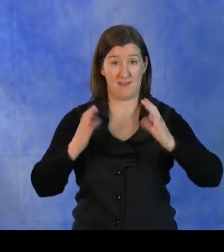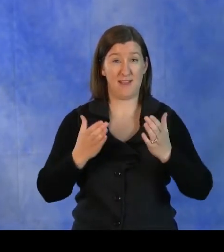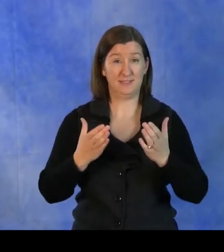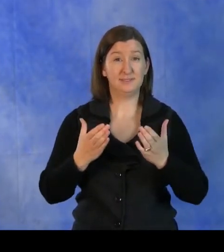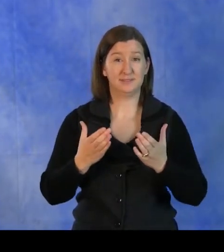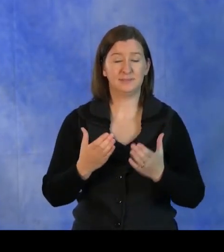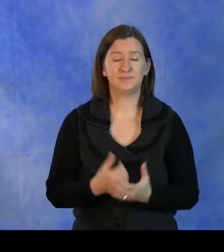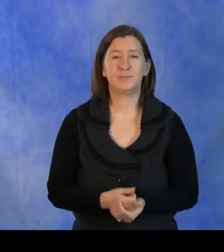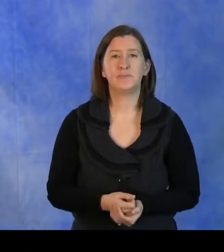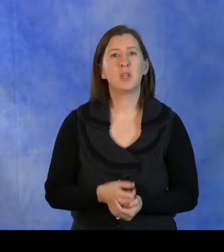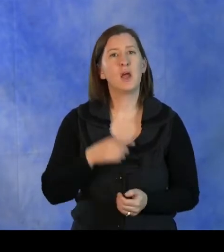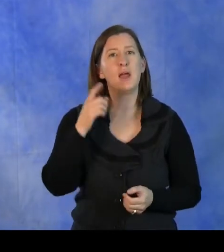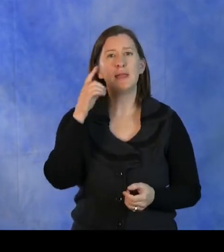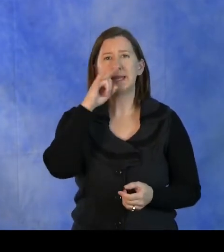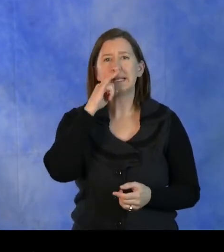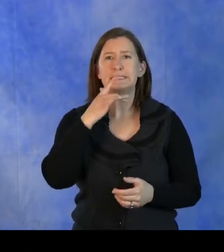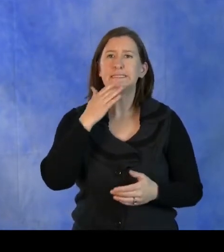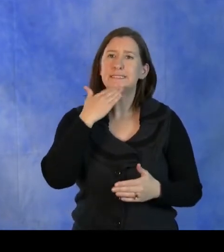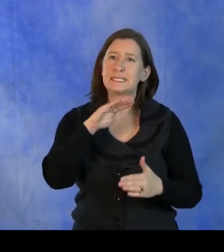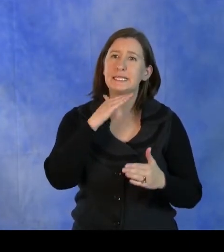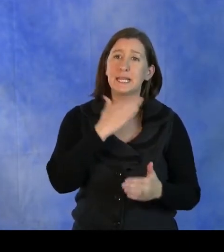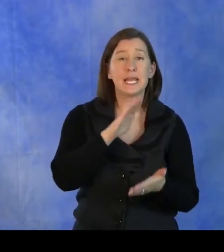Like preschool and kindergarten,